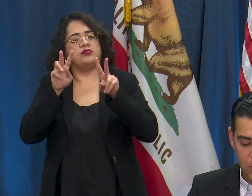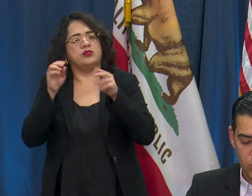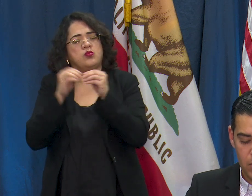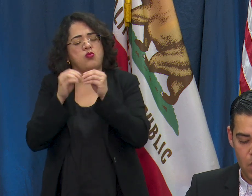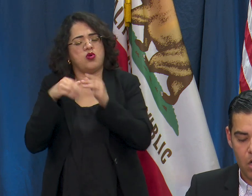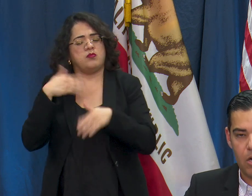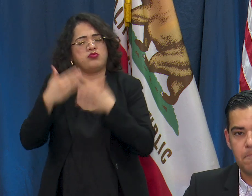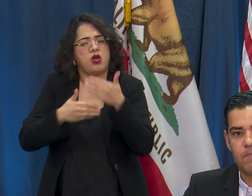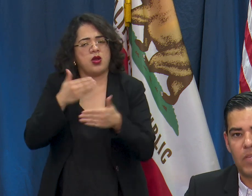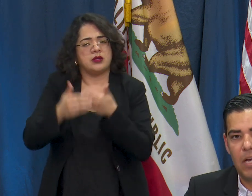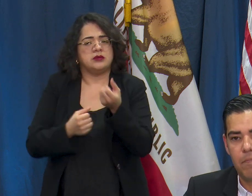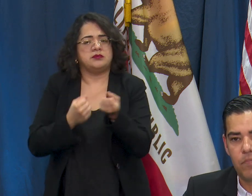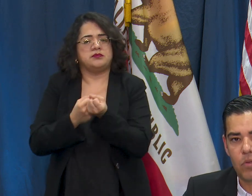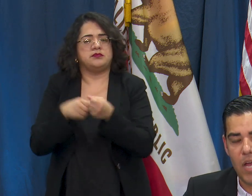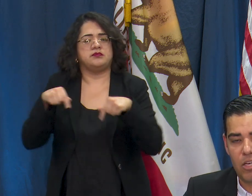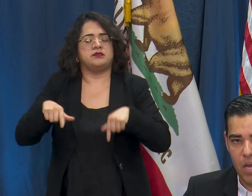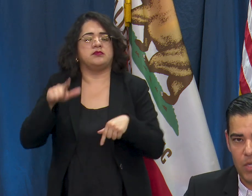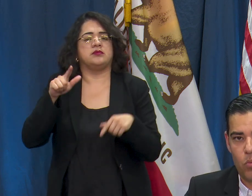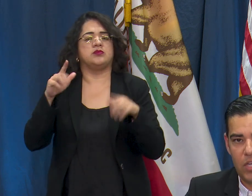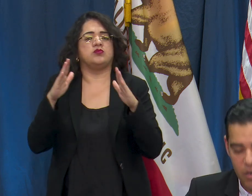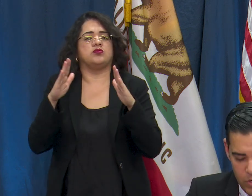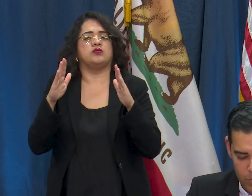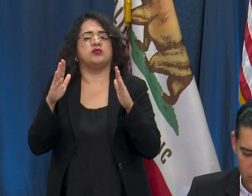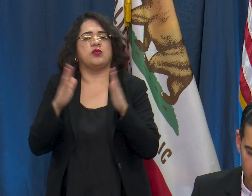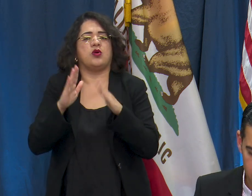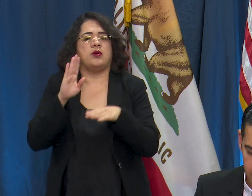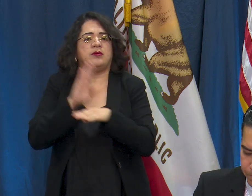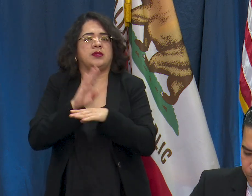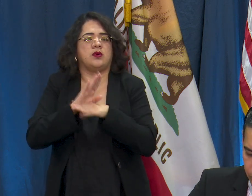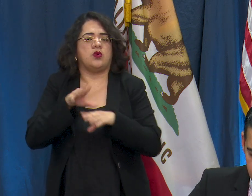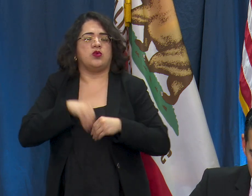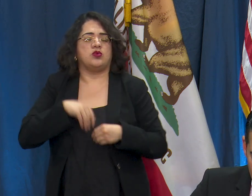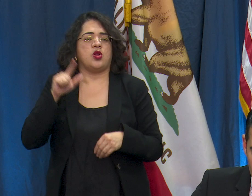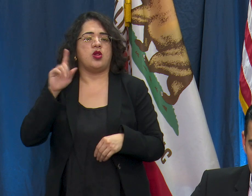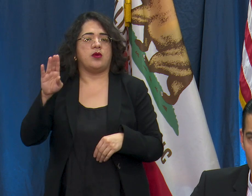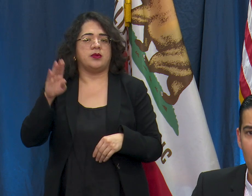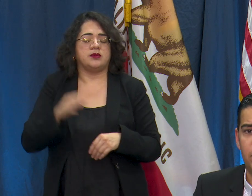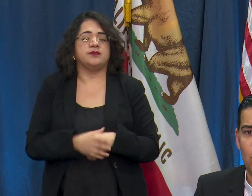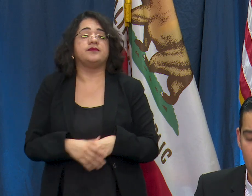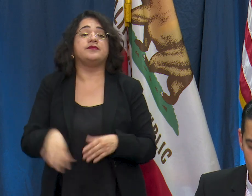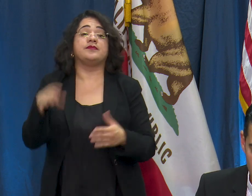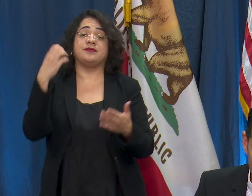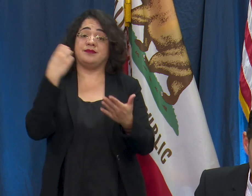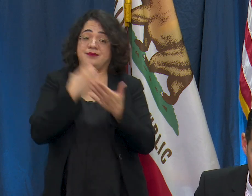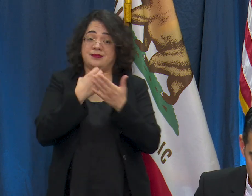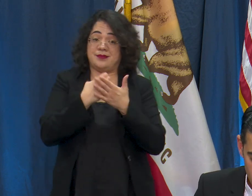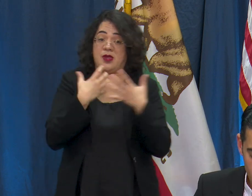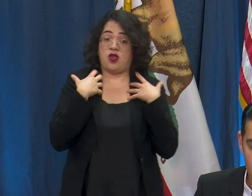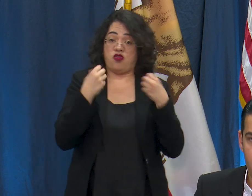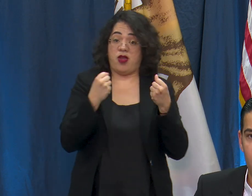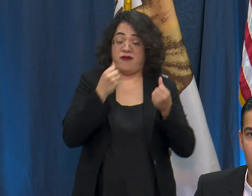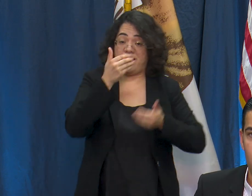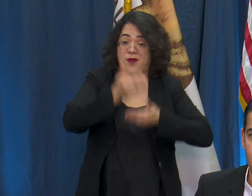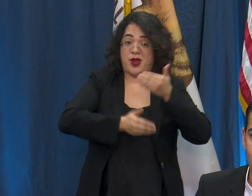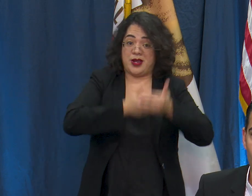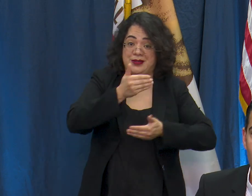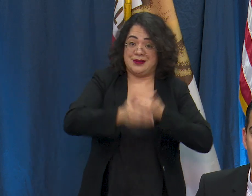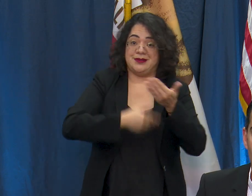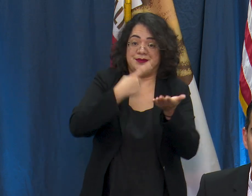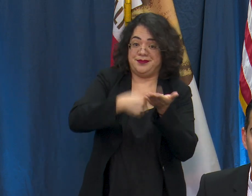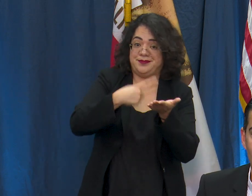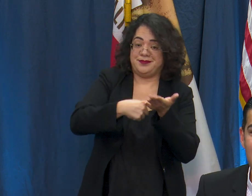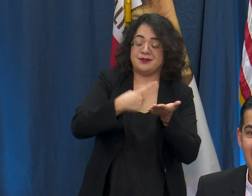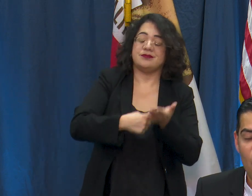to mention our economic recovery process. So as you're all aware, there's a lot of conversation